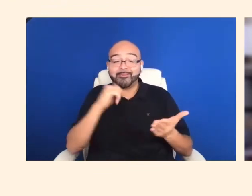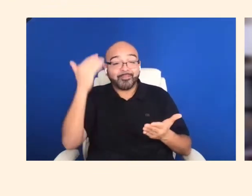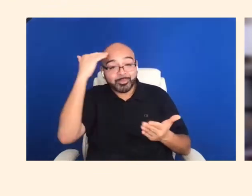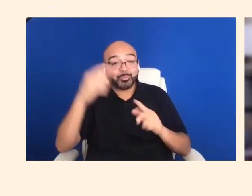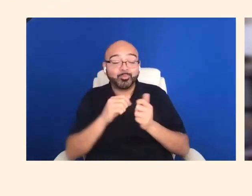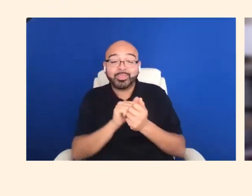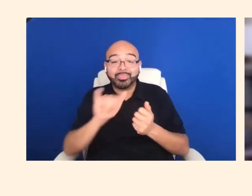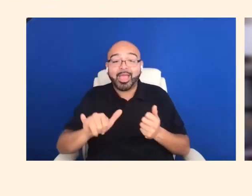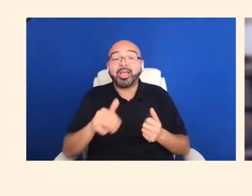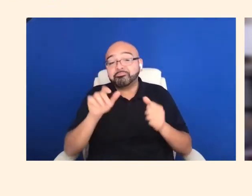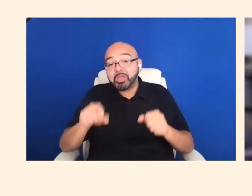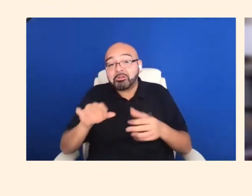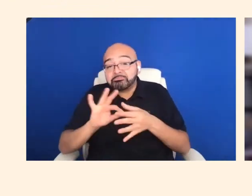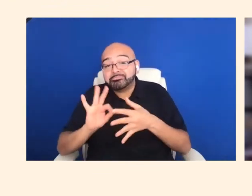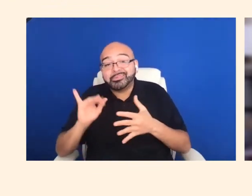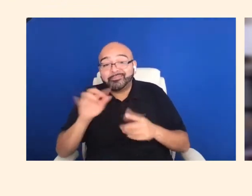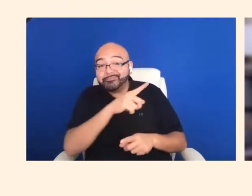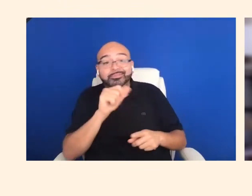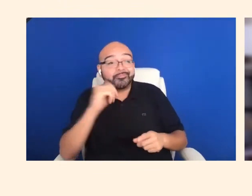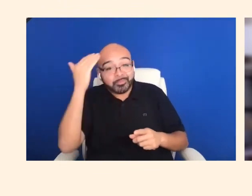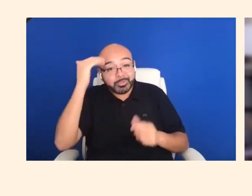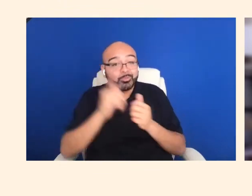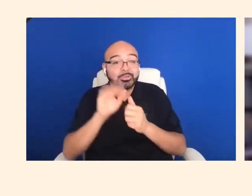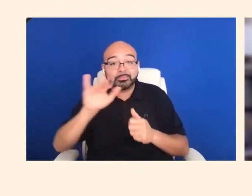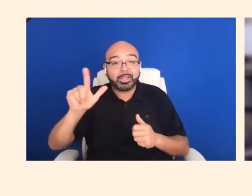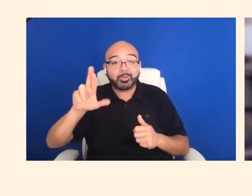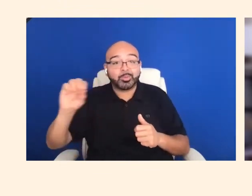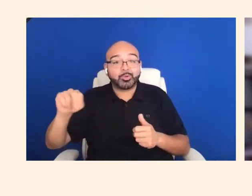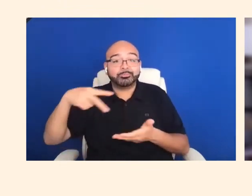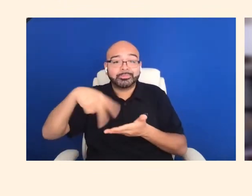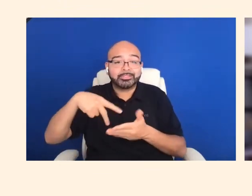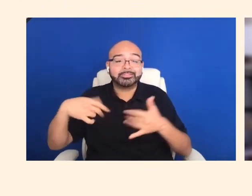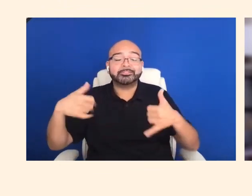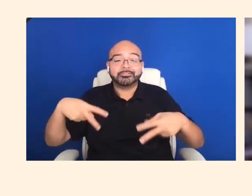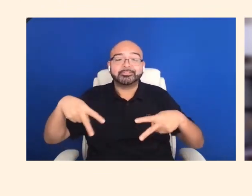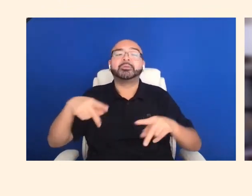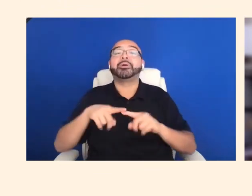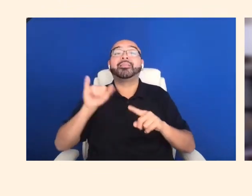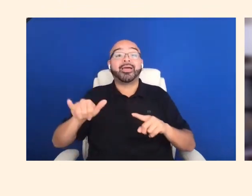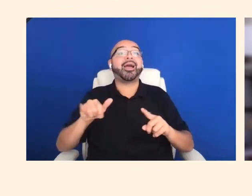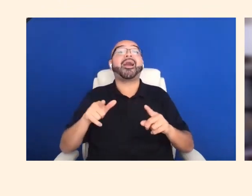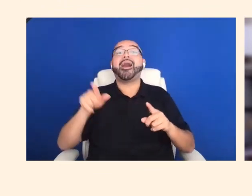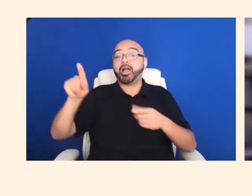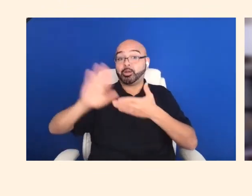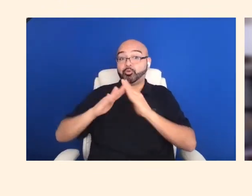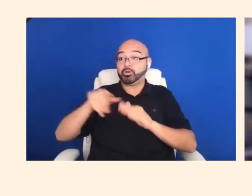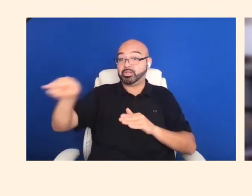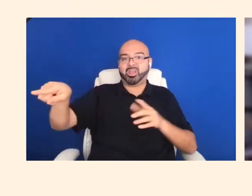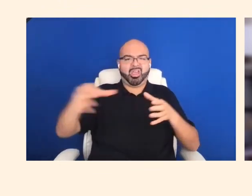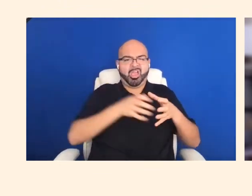touch on that. But that access of going to community is a really powerful tool that you have.